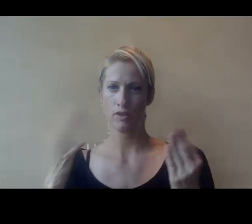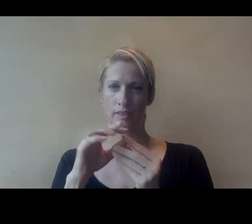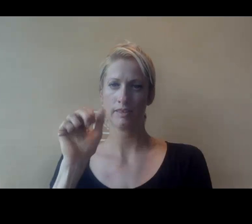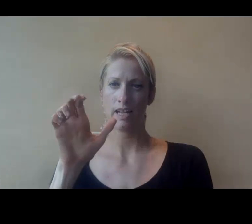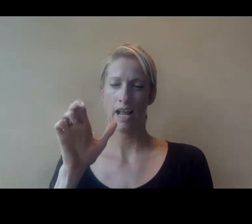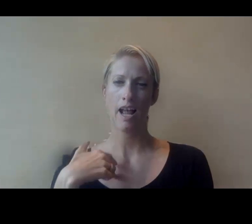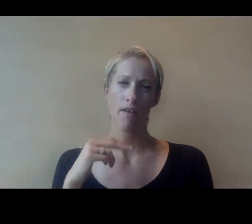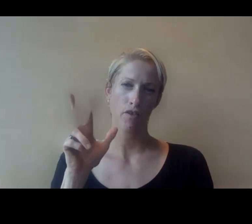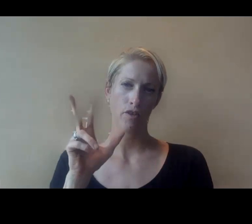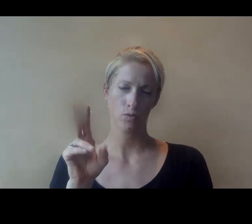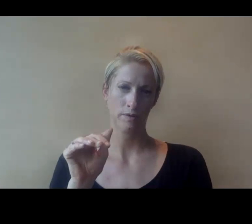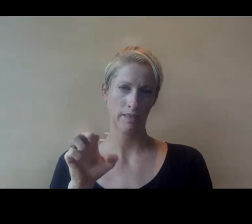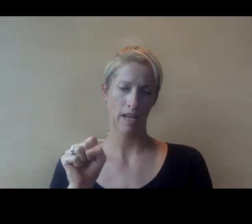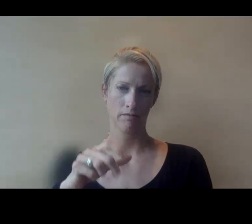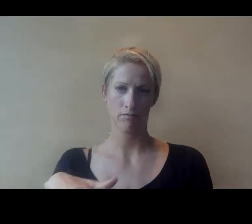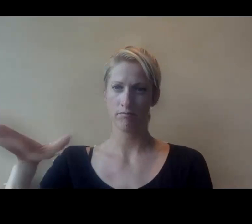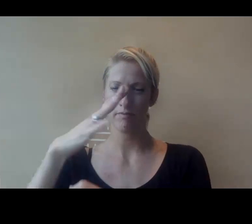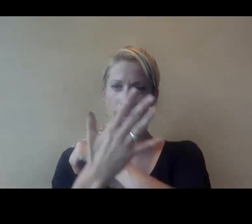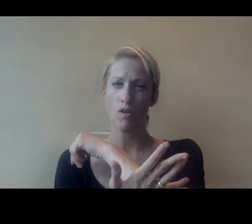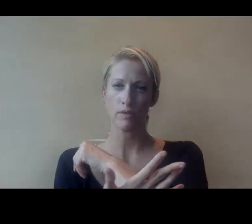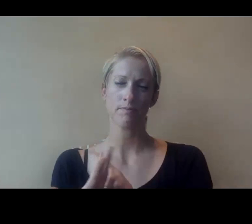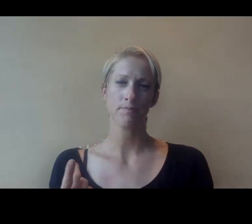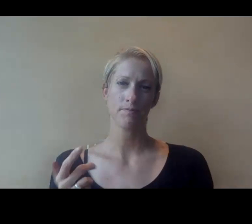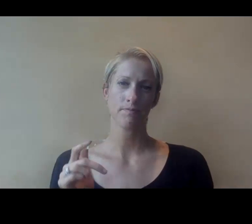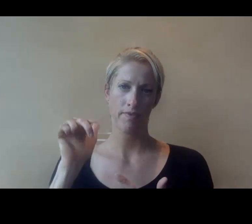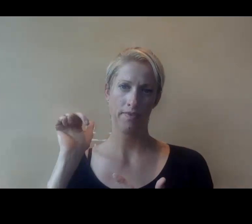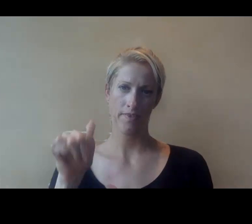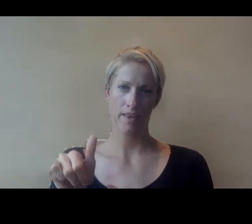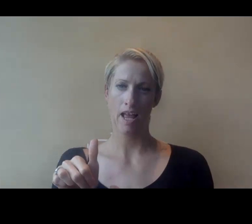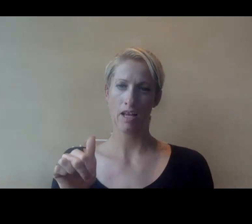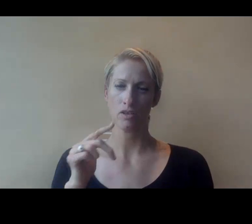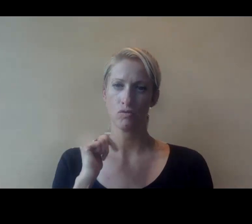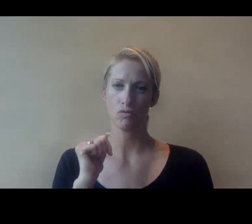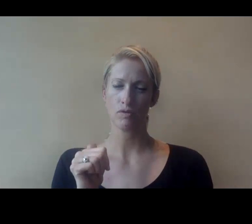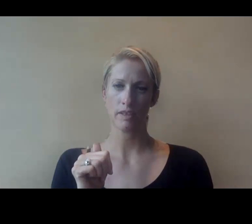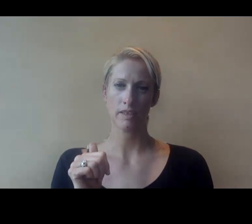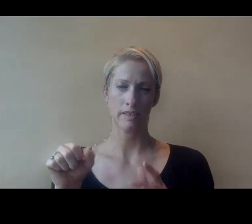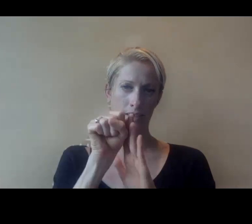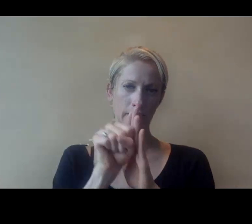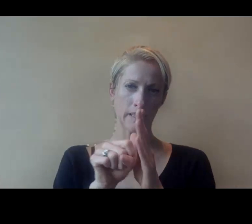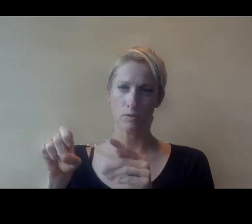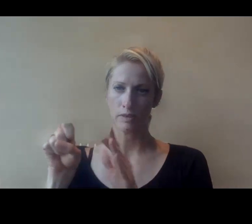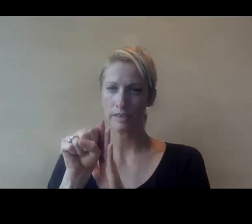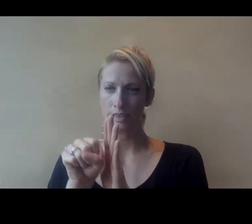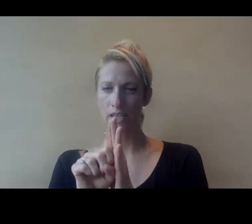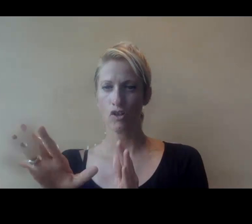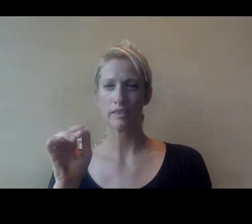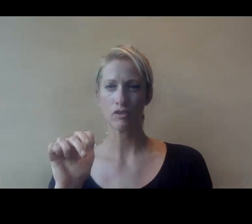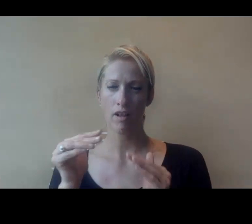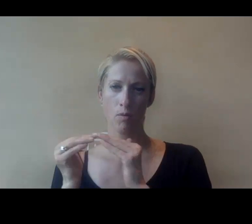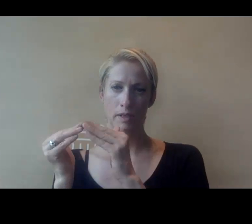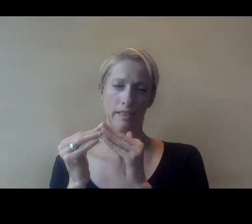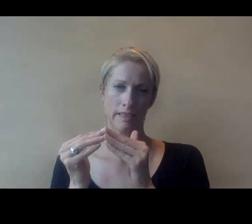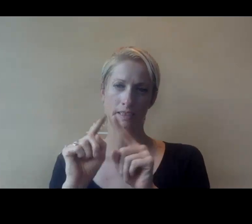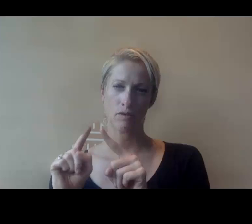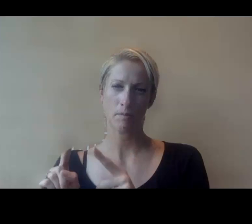32 sites across the country doing this, and that breaks down state to state and the digital equity access a little differently,